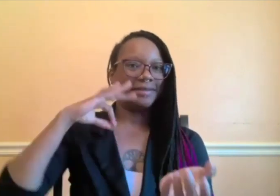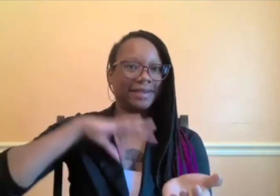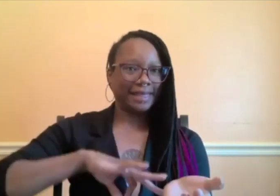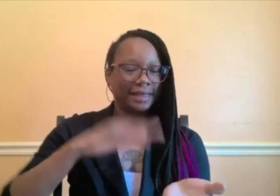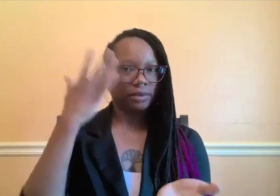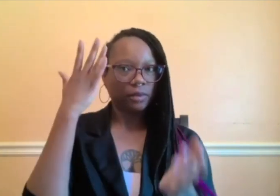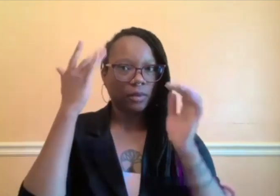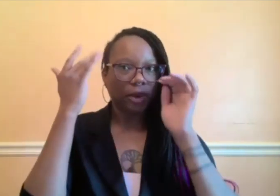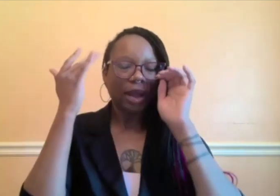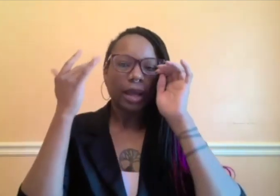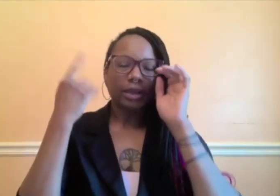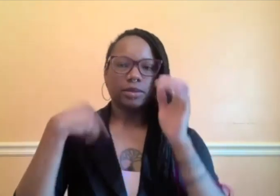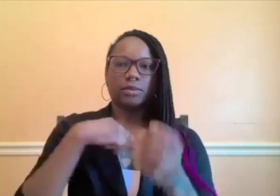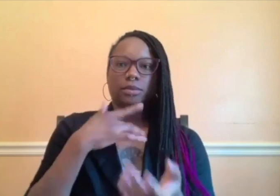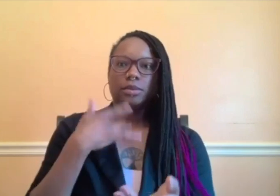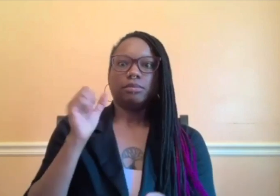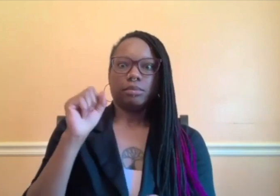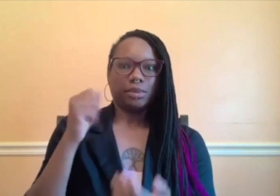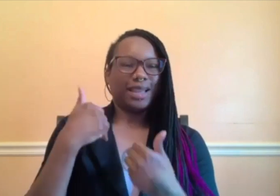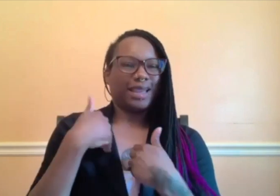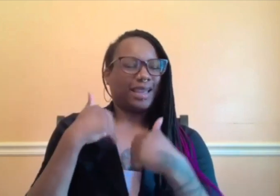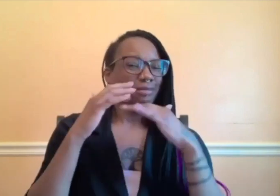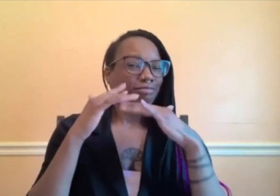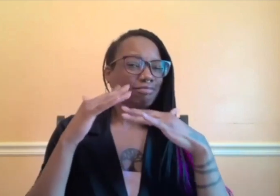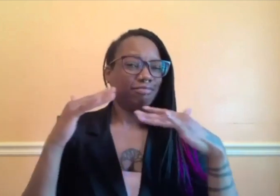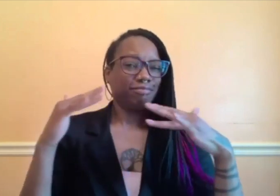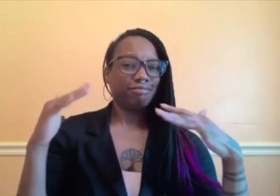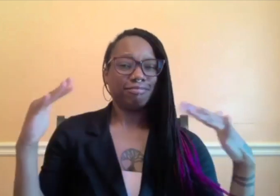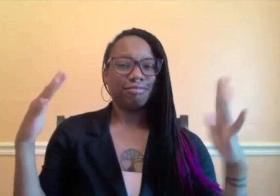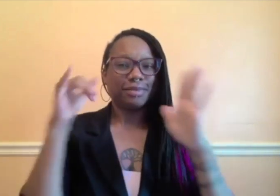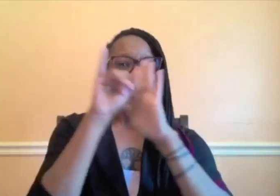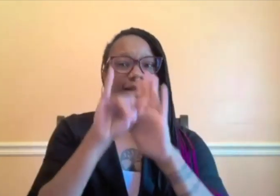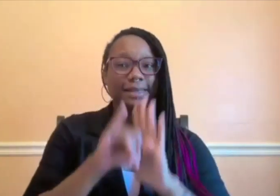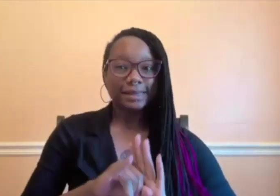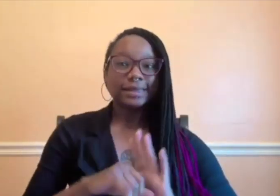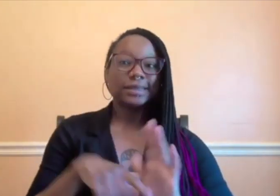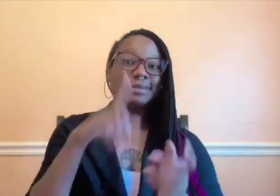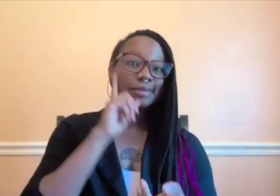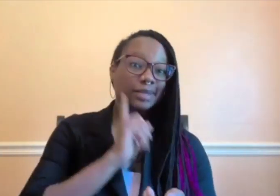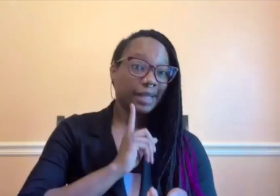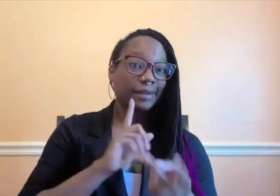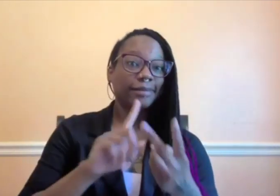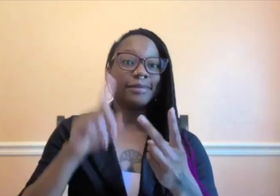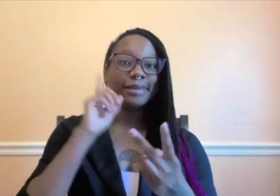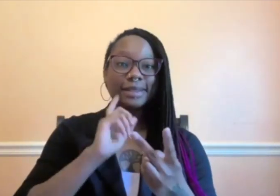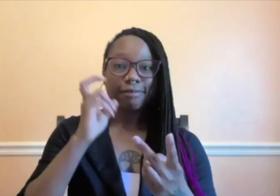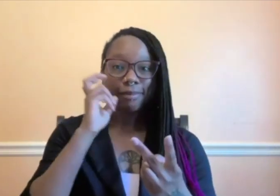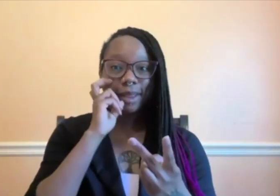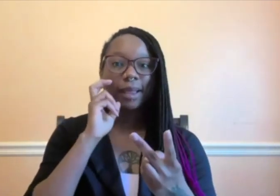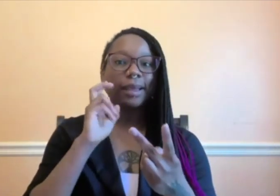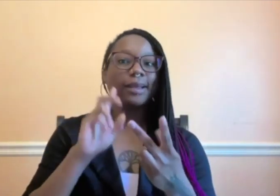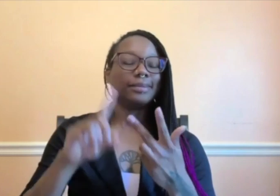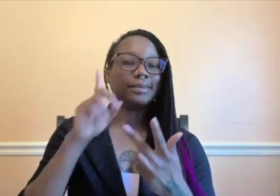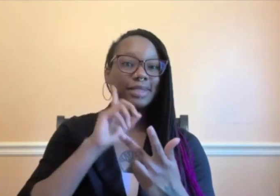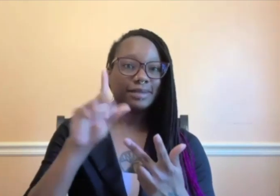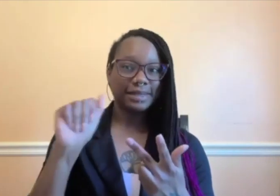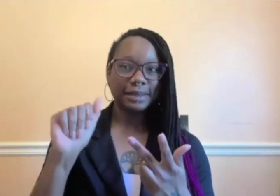and how to support Black Deaf GAIN. And there was such a diversity of identities in terms